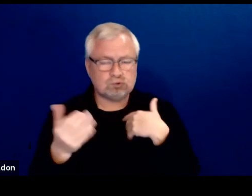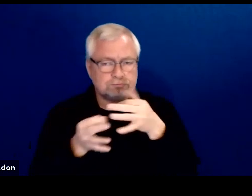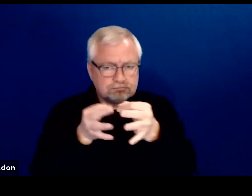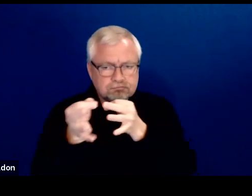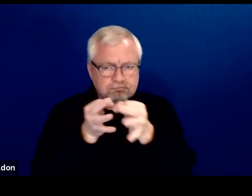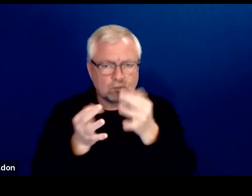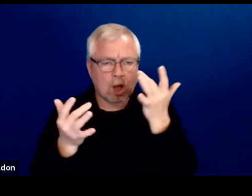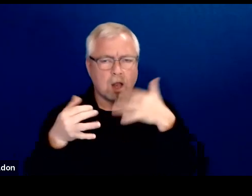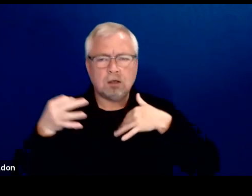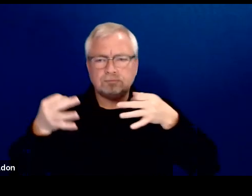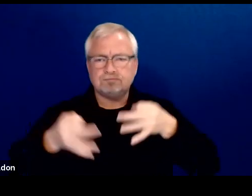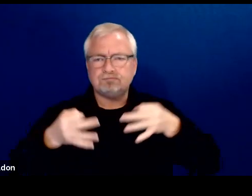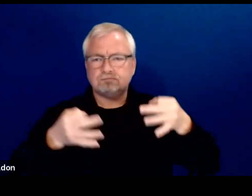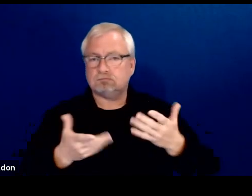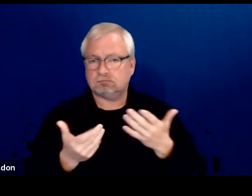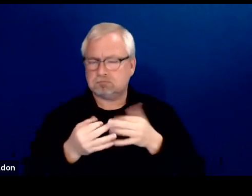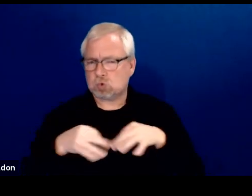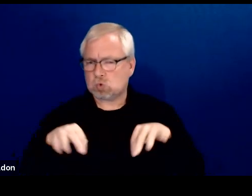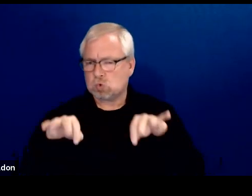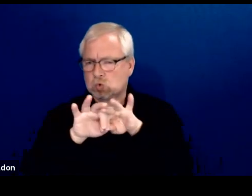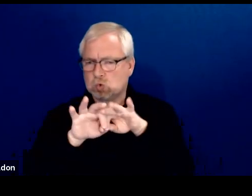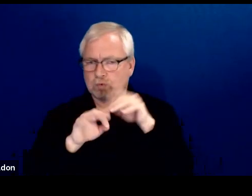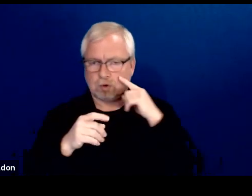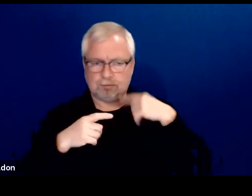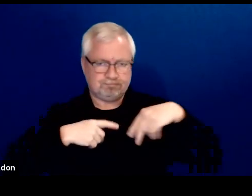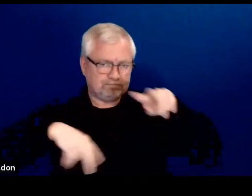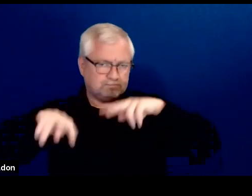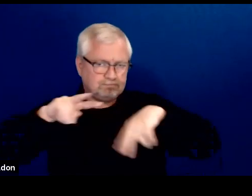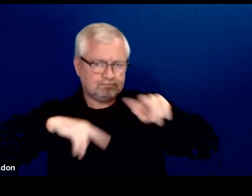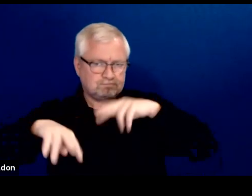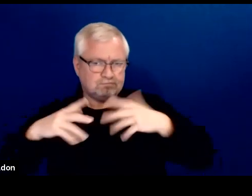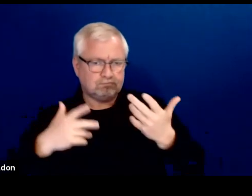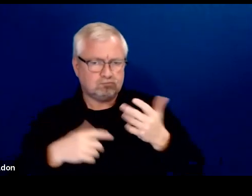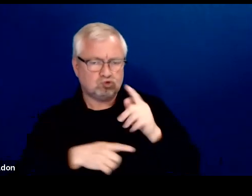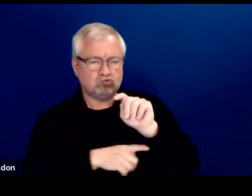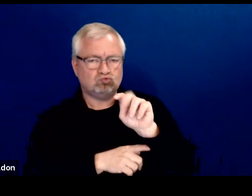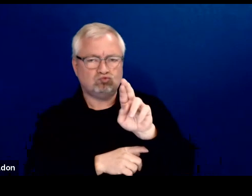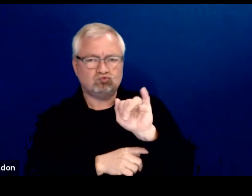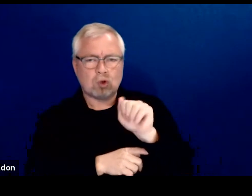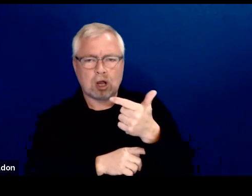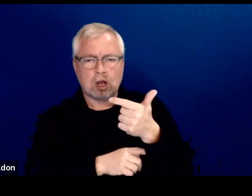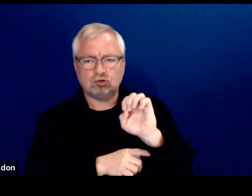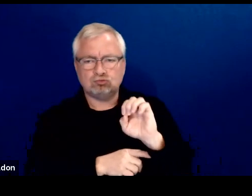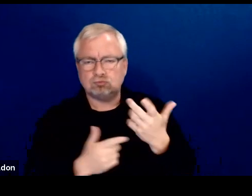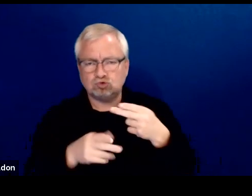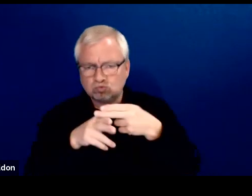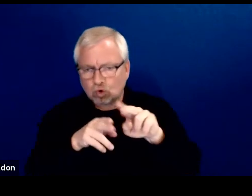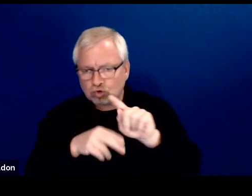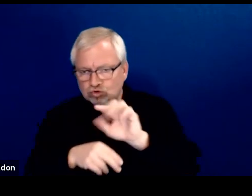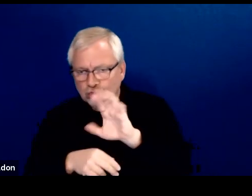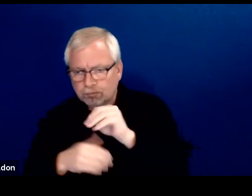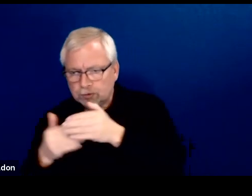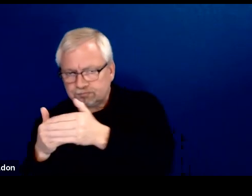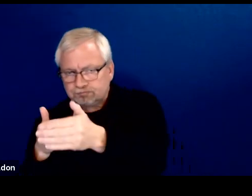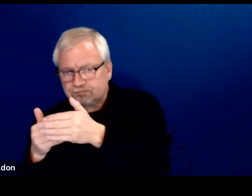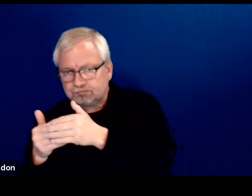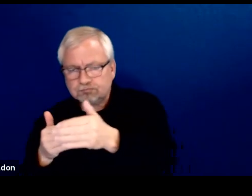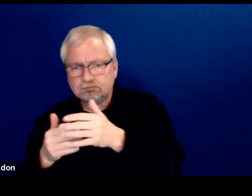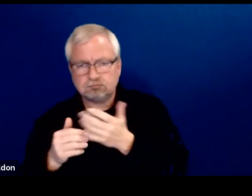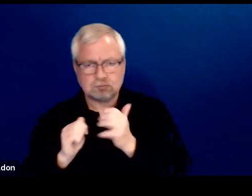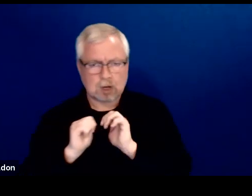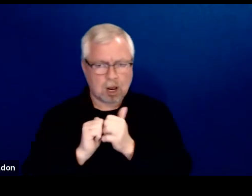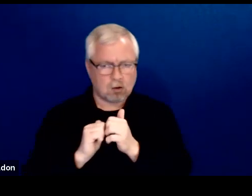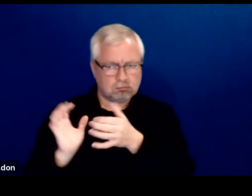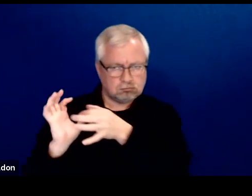at triaging for the short term, and then how are we making sure that bridge as we start to think about coming out of